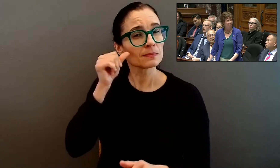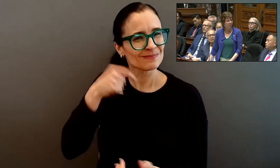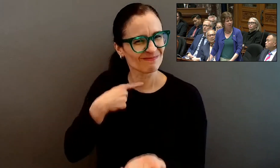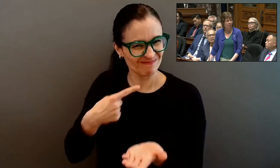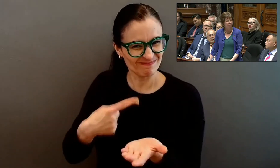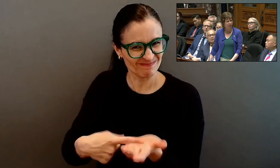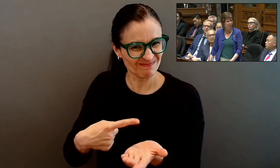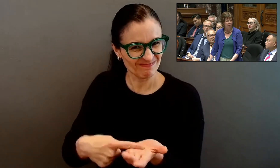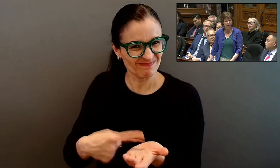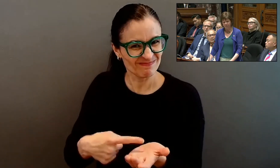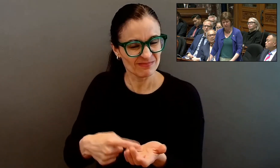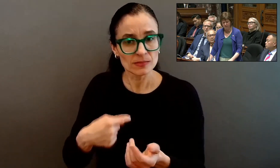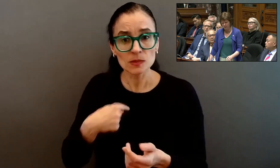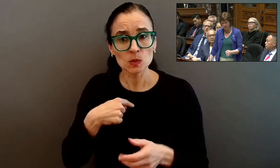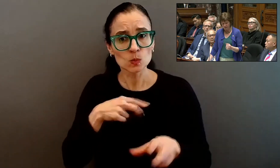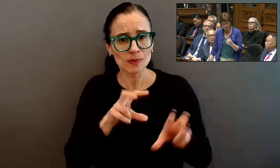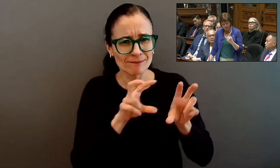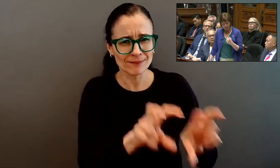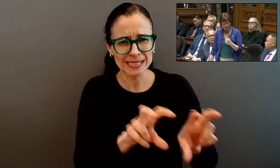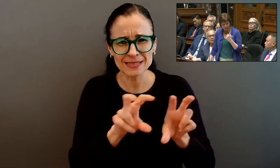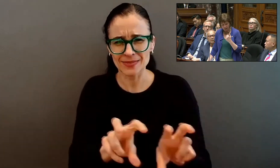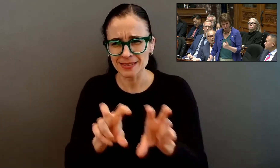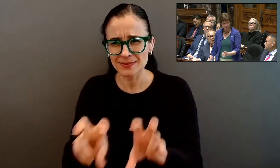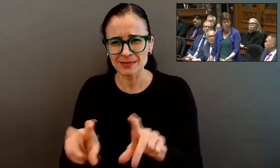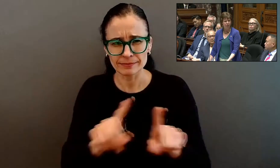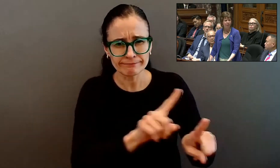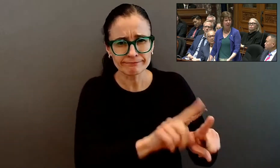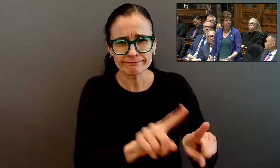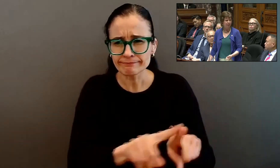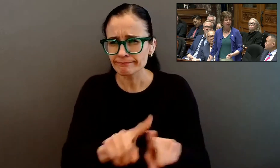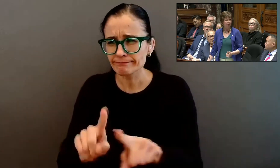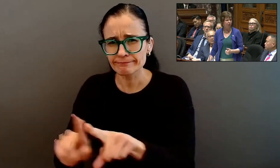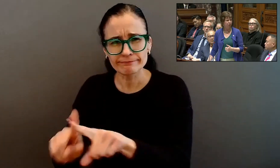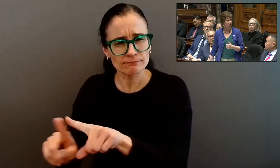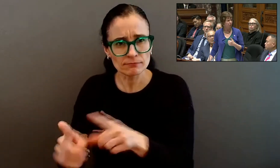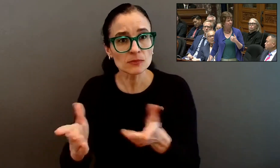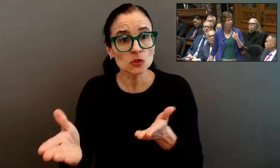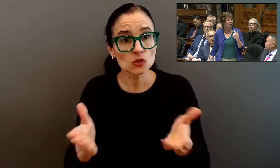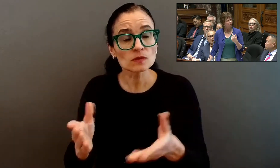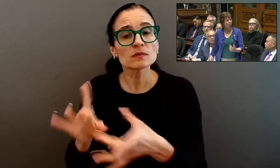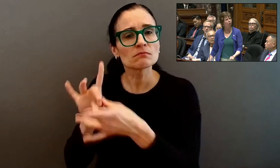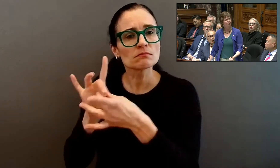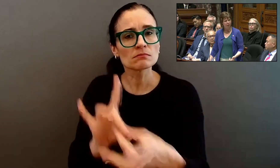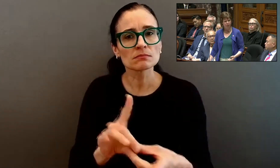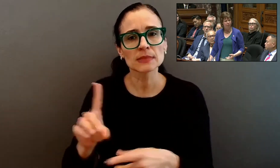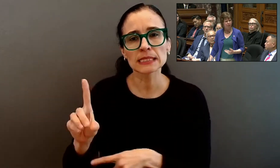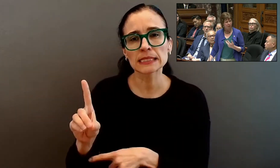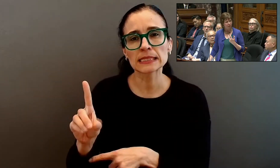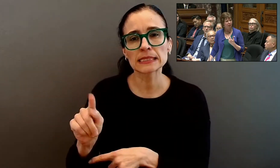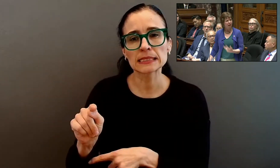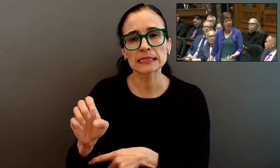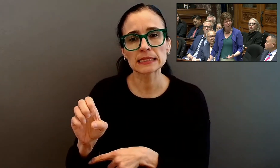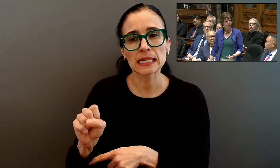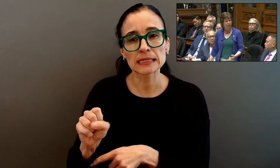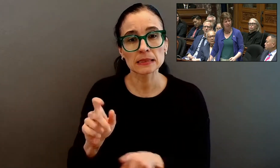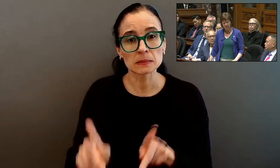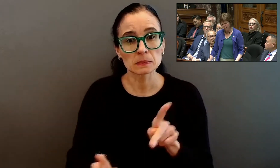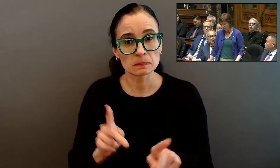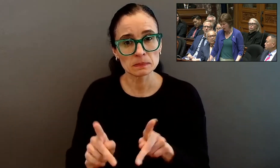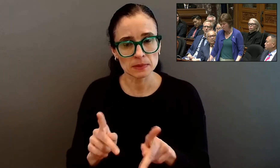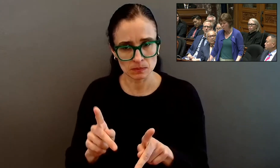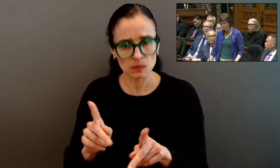people in the downtown east side have identified that they needed, increased access to addiction treatment, employment services,